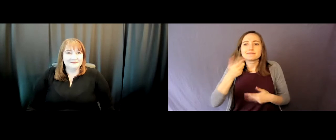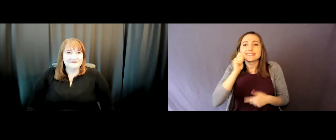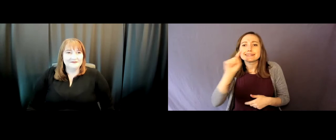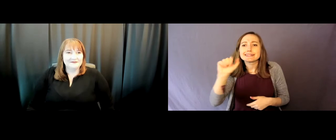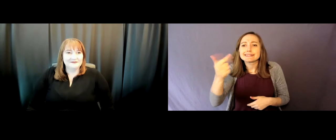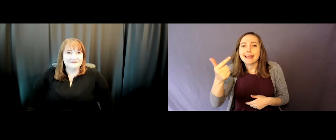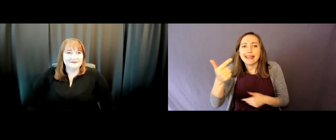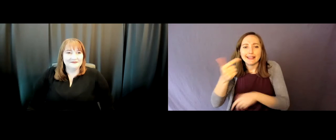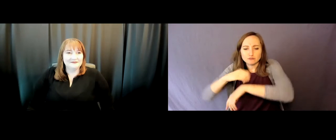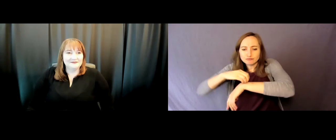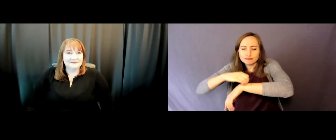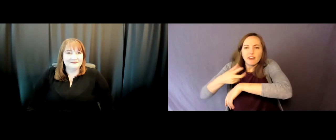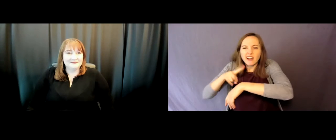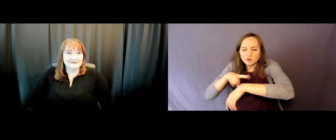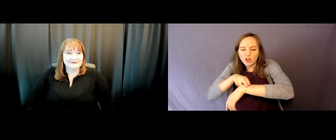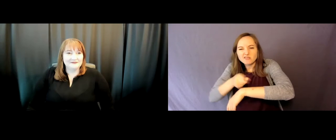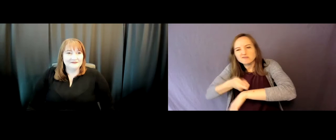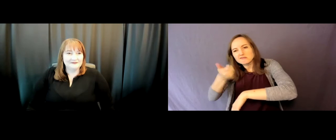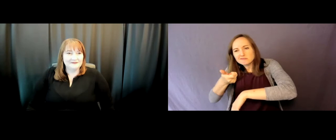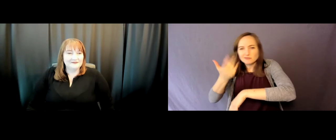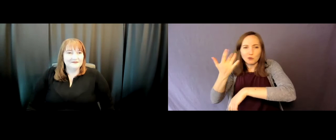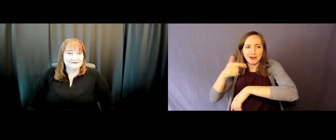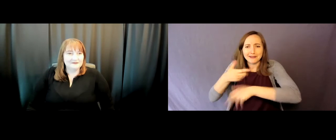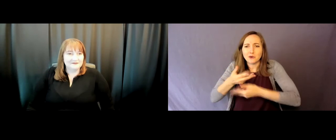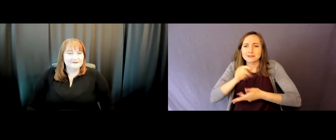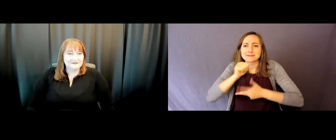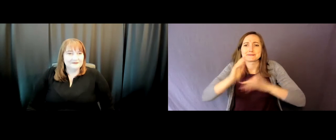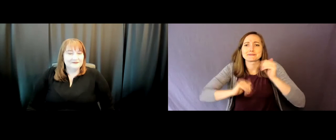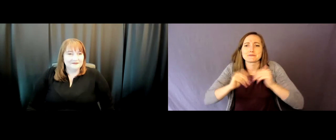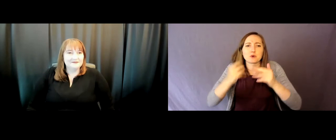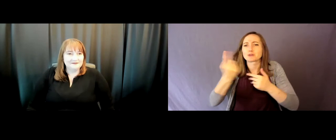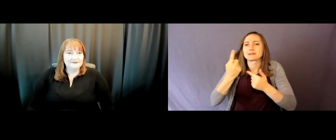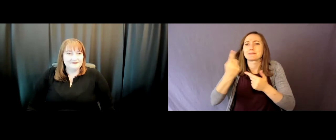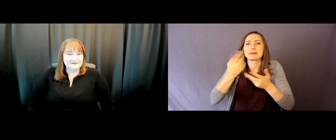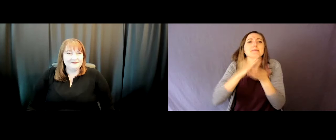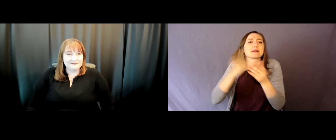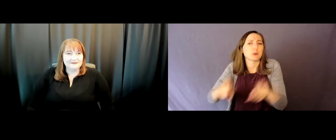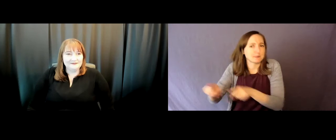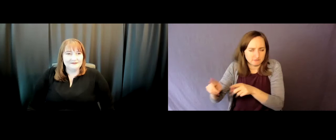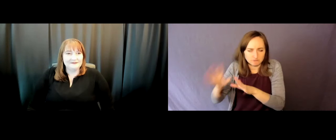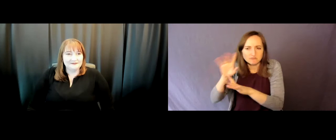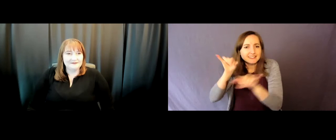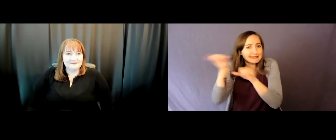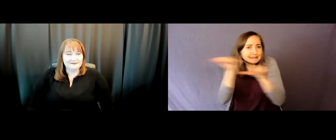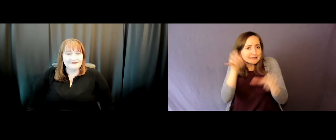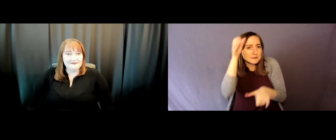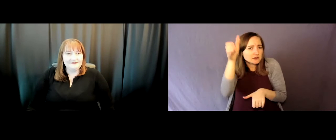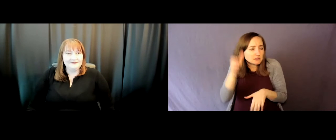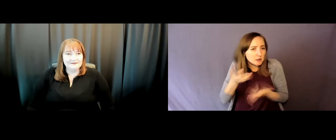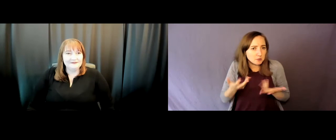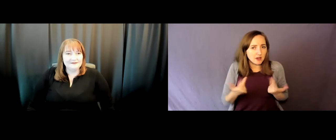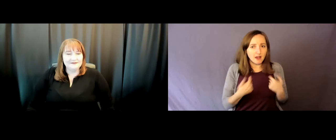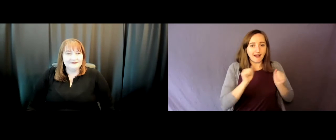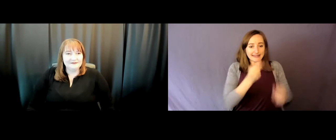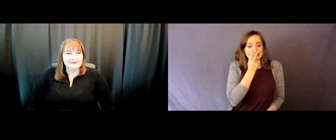We need to cut that off, because it's causing something, something bad to happen to you. It's the same with that. I can actually